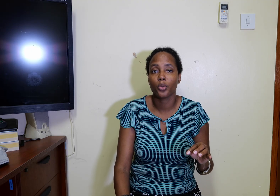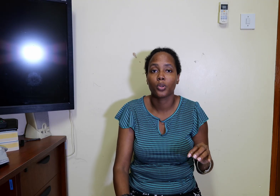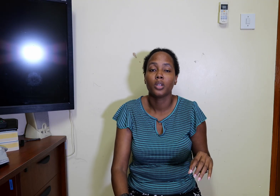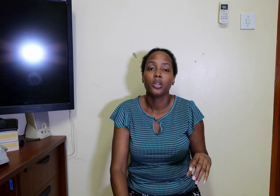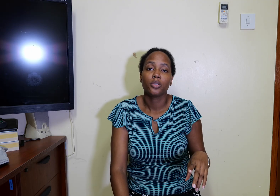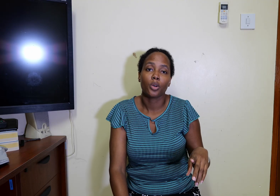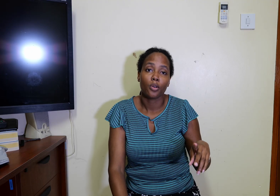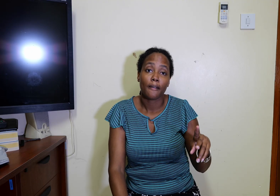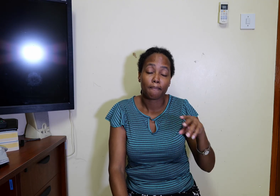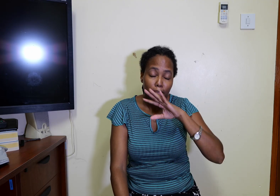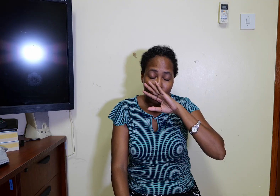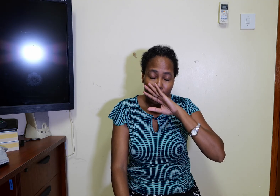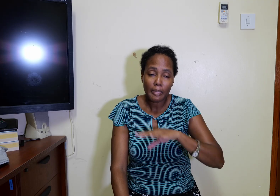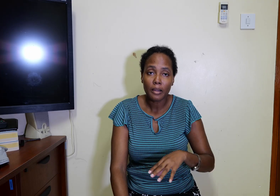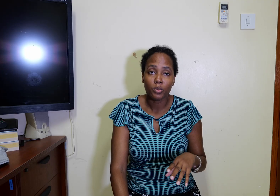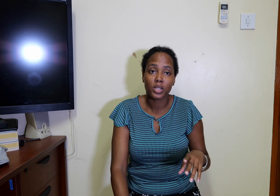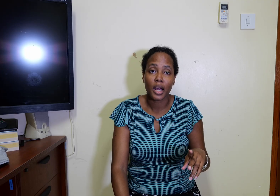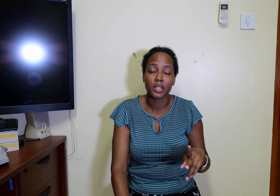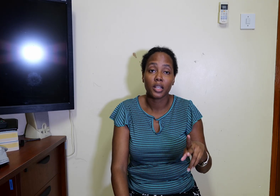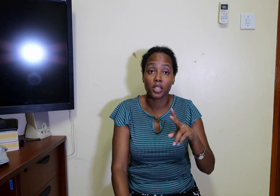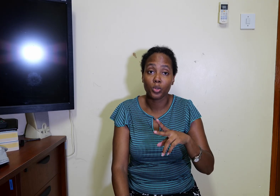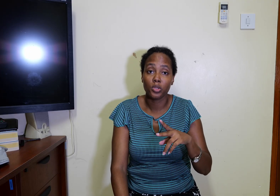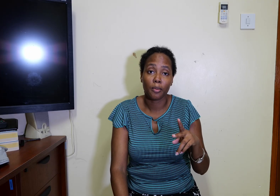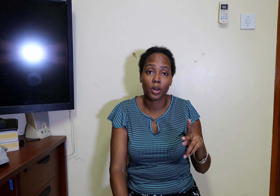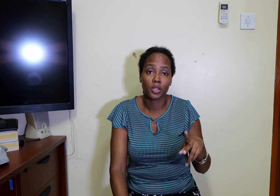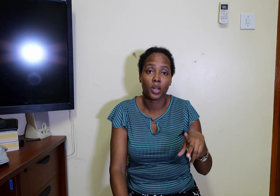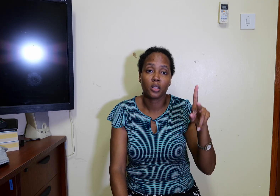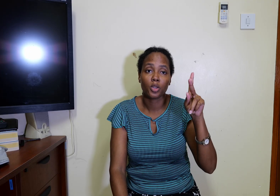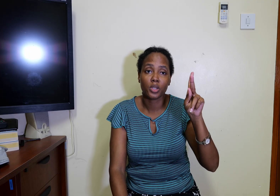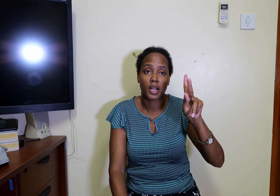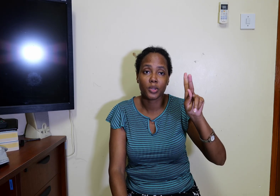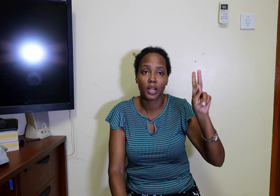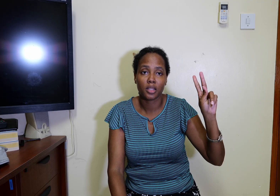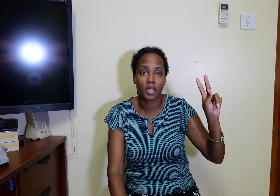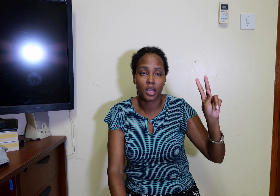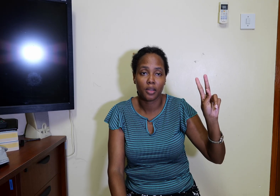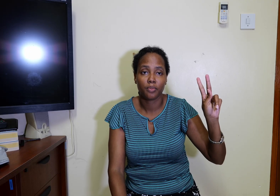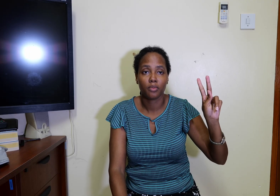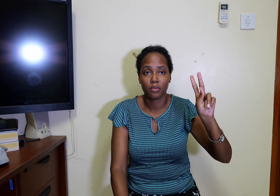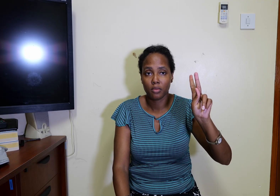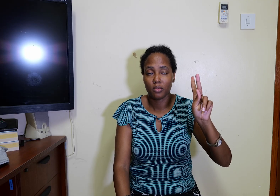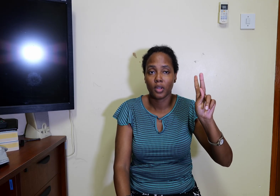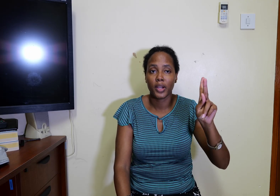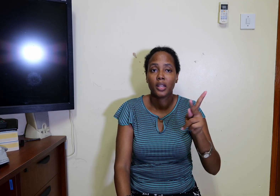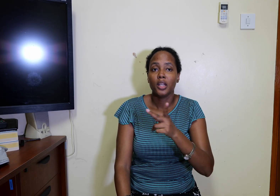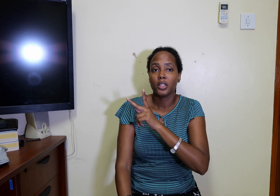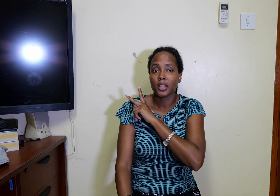throne. So we're starting, it's a two-step one as well. So we're starting with the letter K. All right. Start